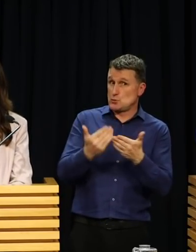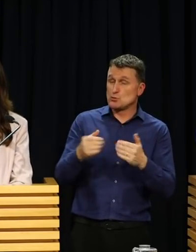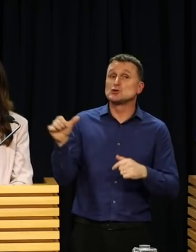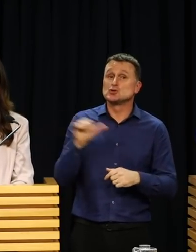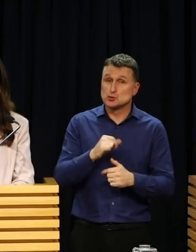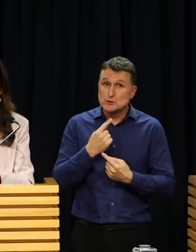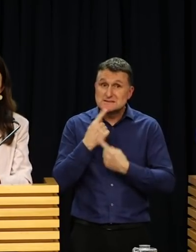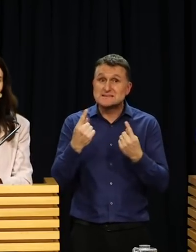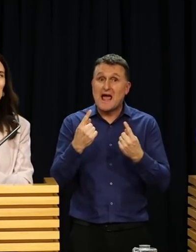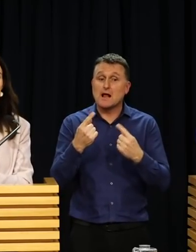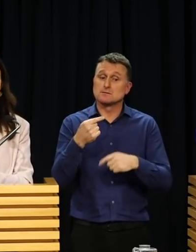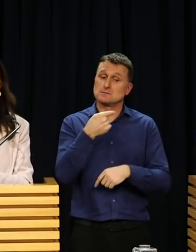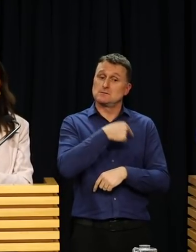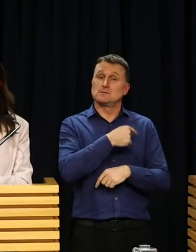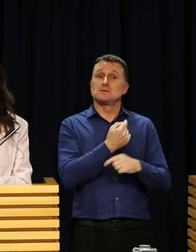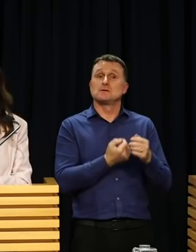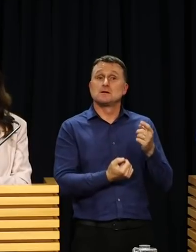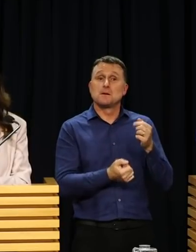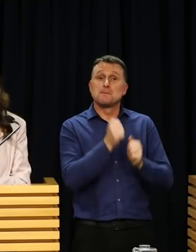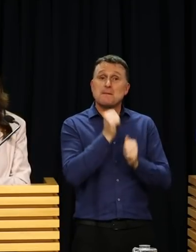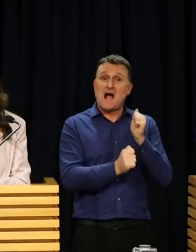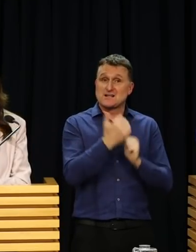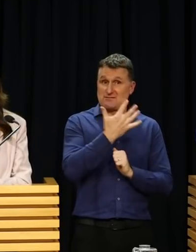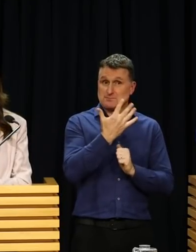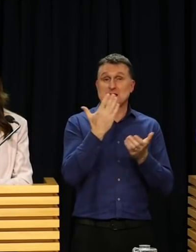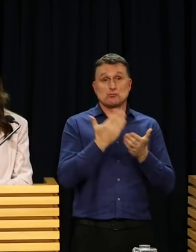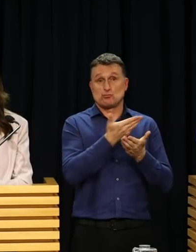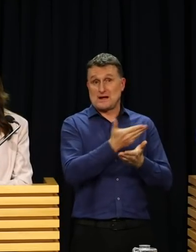March 15, but they're the stories of our Muslim community.